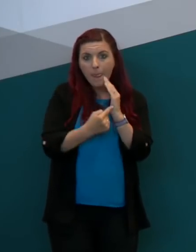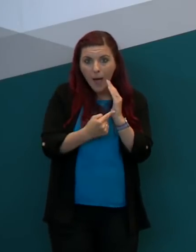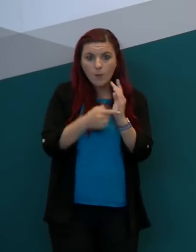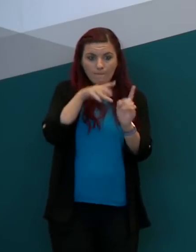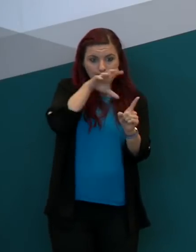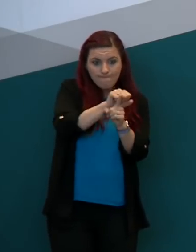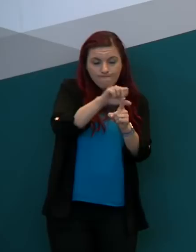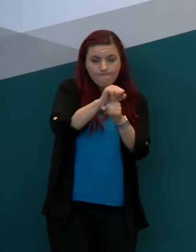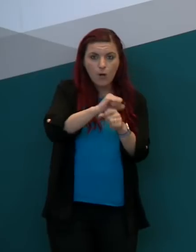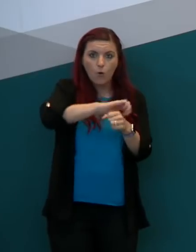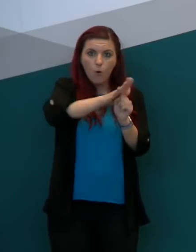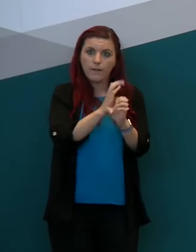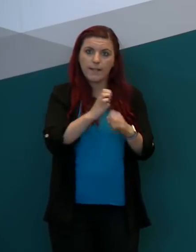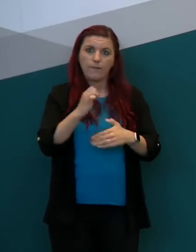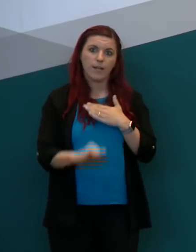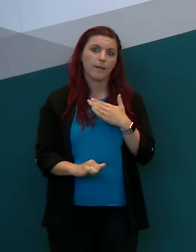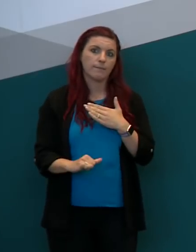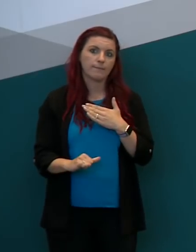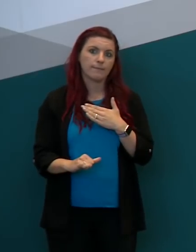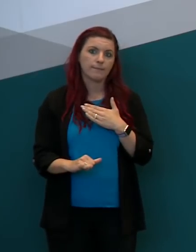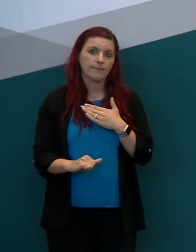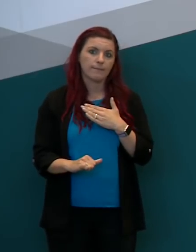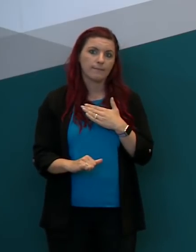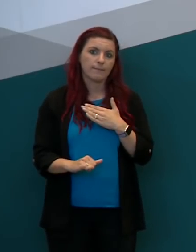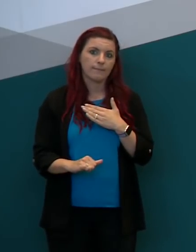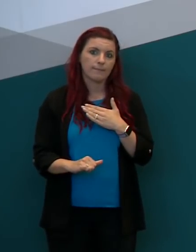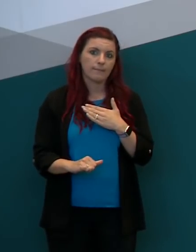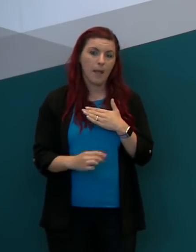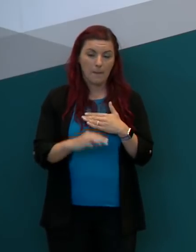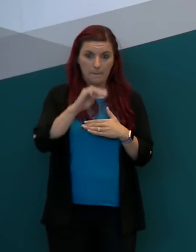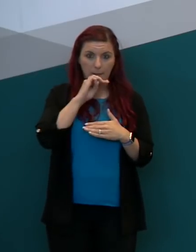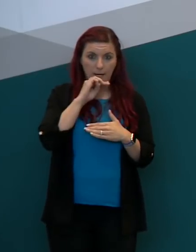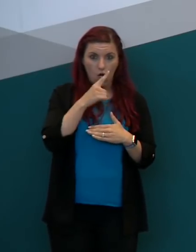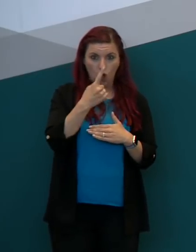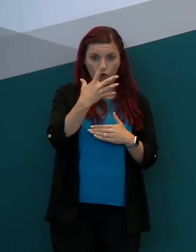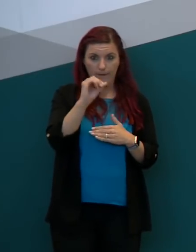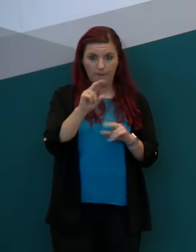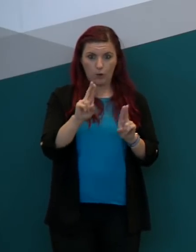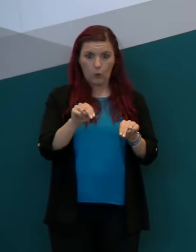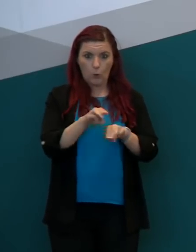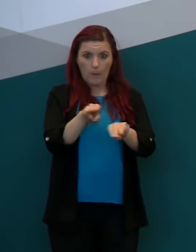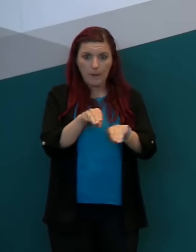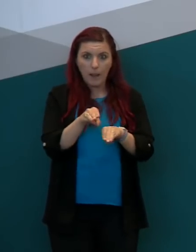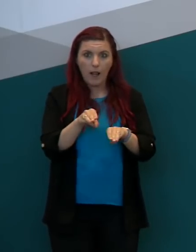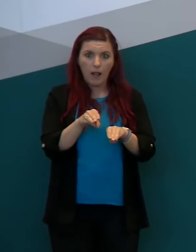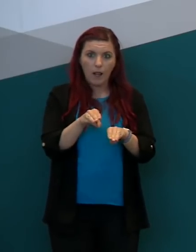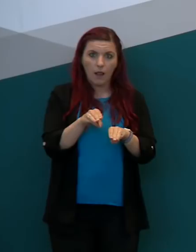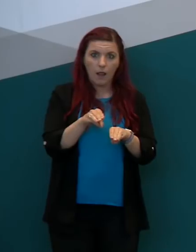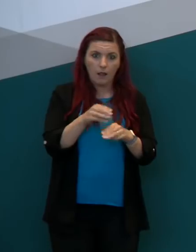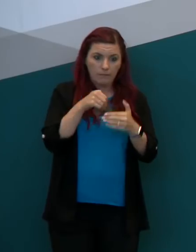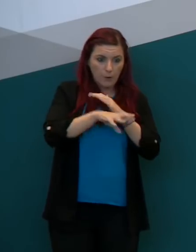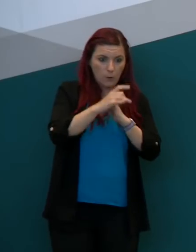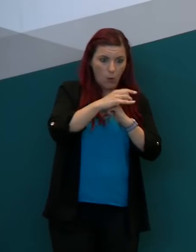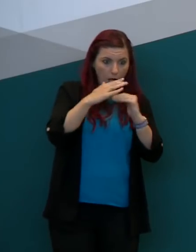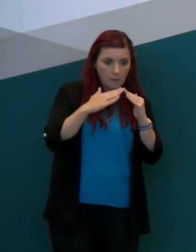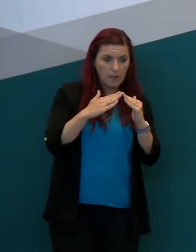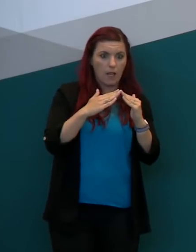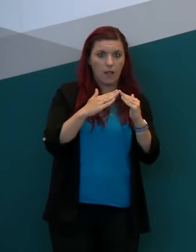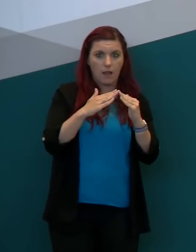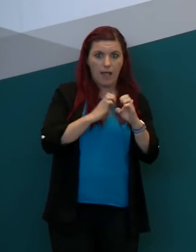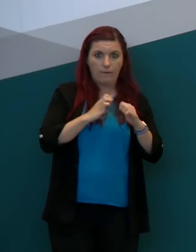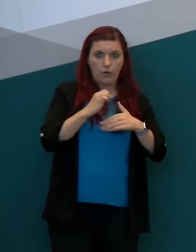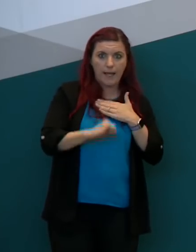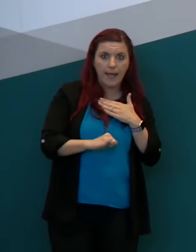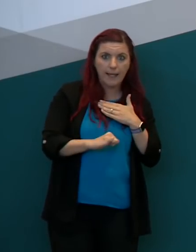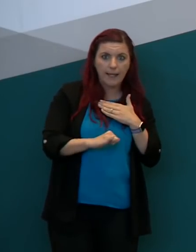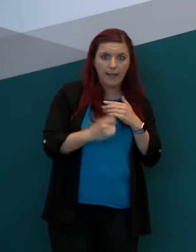in a day, which would represent something in the order of 150 new people being presenting and admitted into our hospital system, and